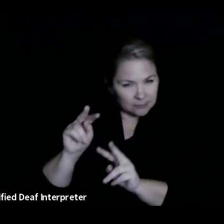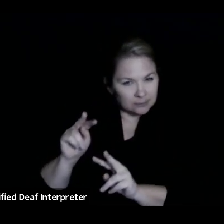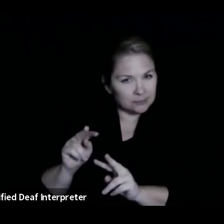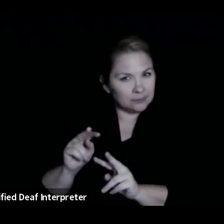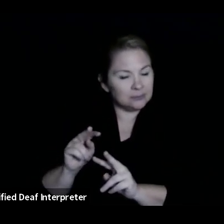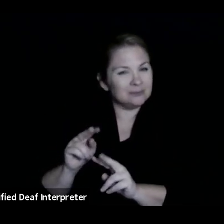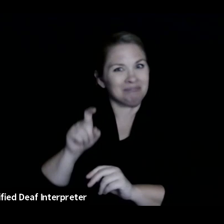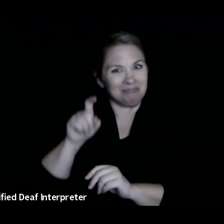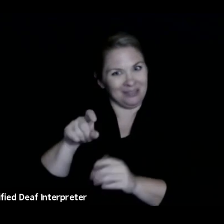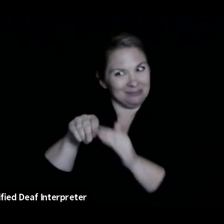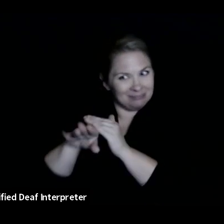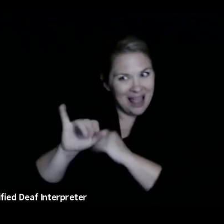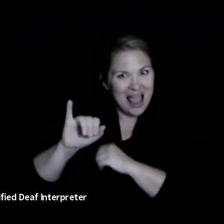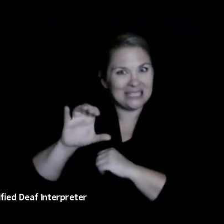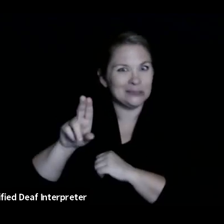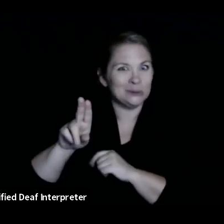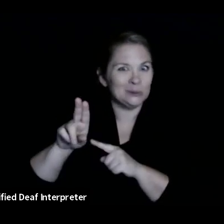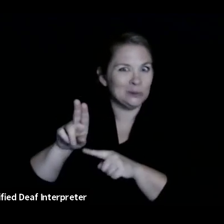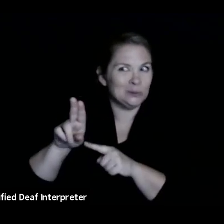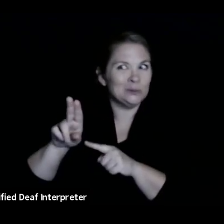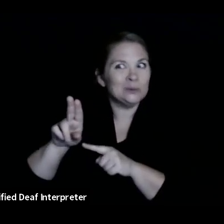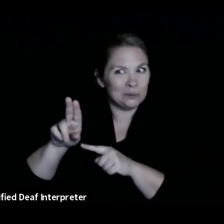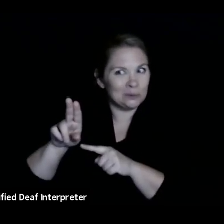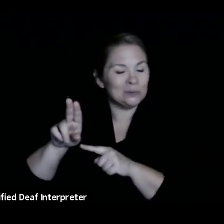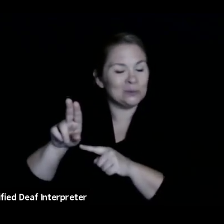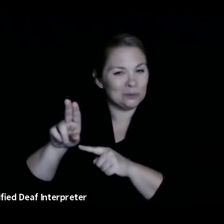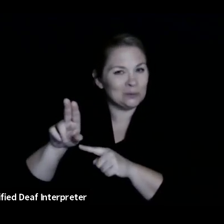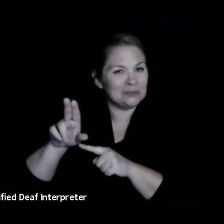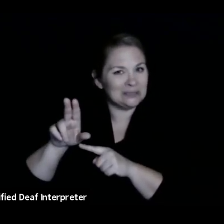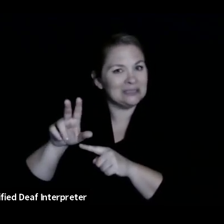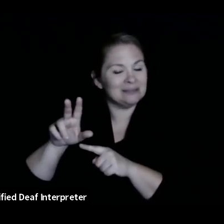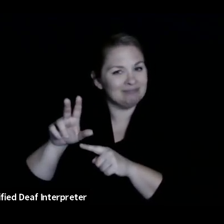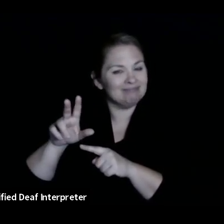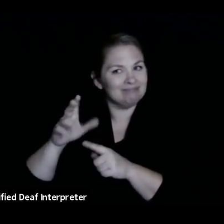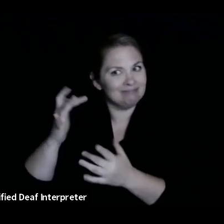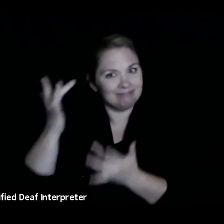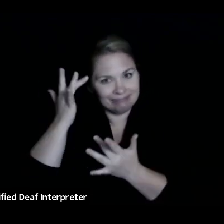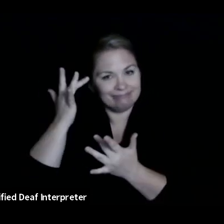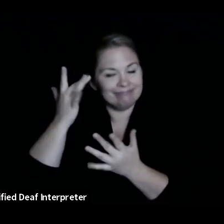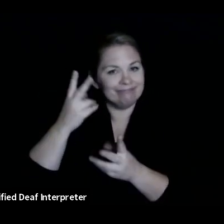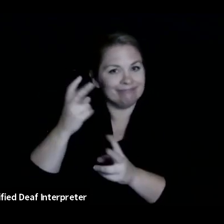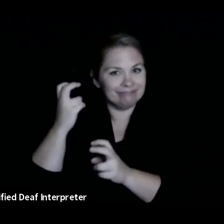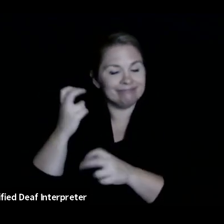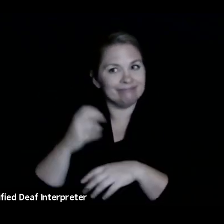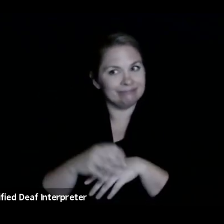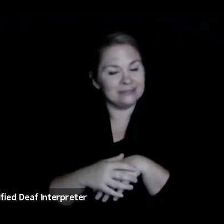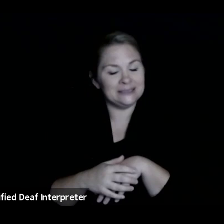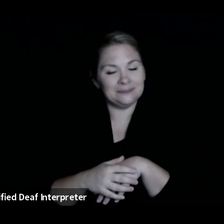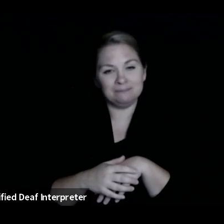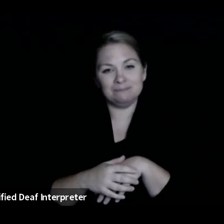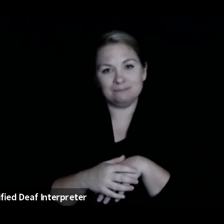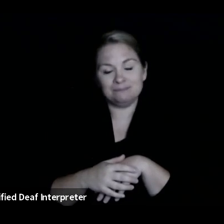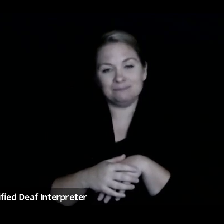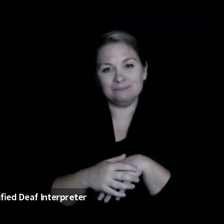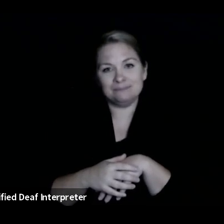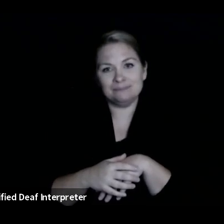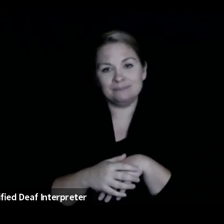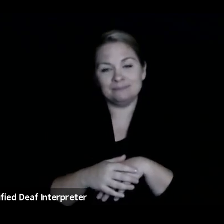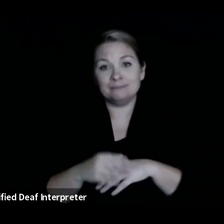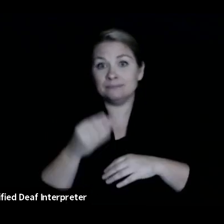unit. So it wasn't that many weeks ago that our cases were just over 100 that